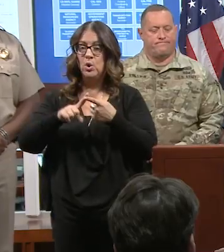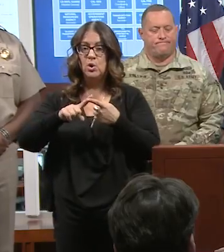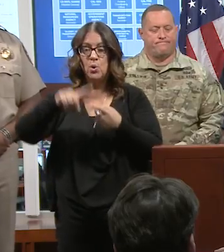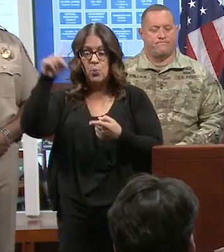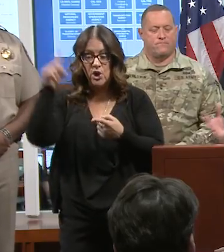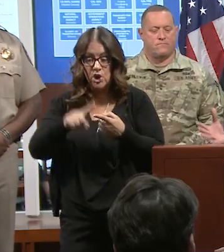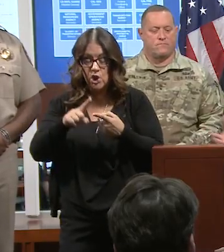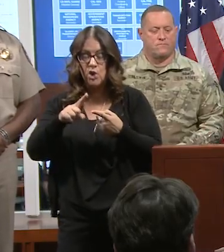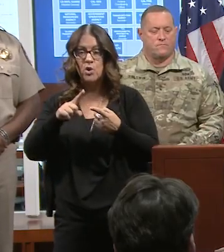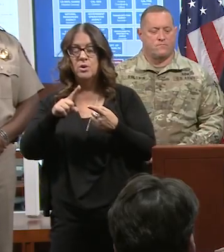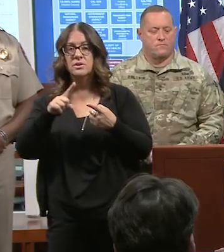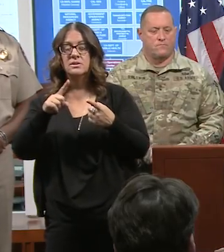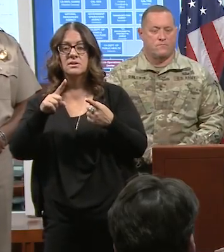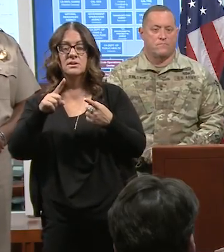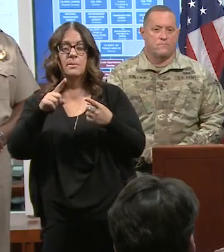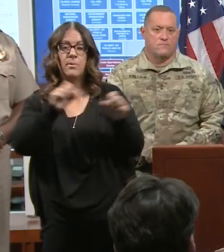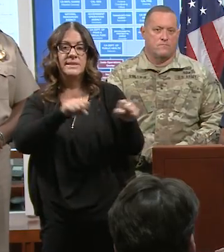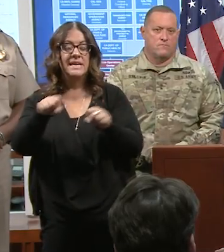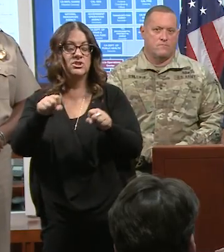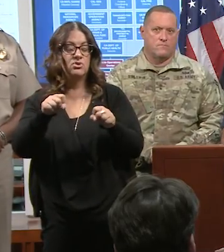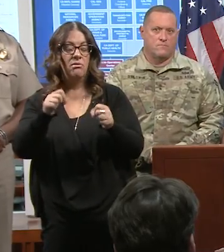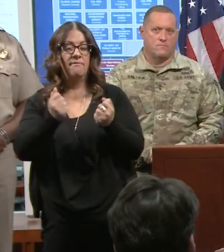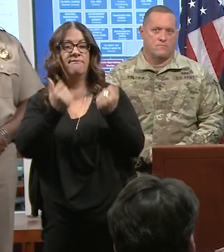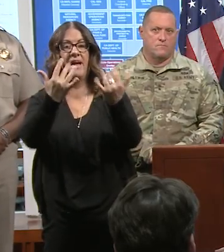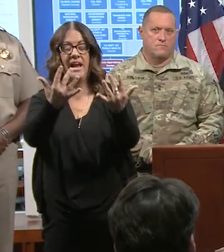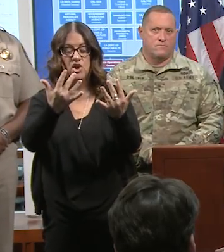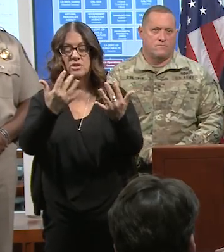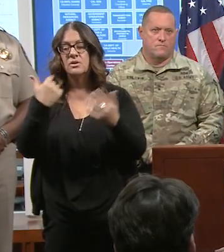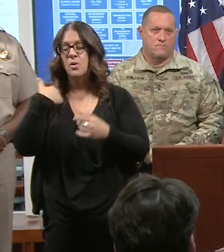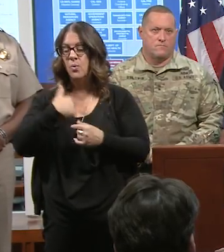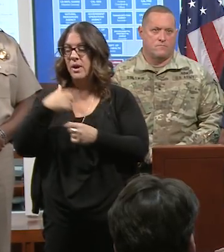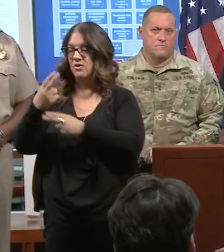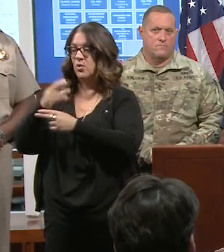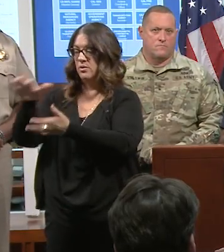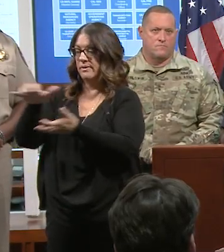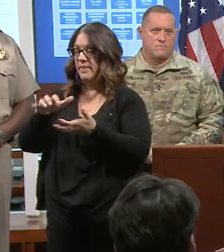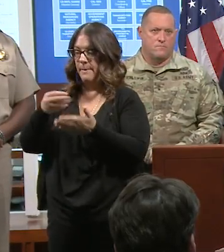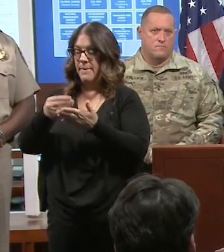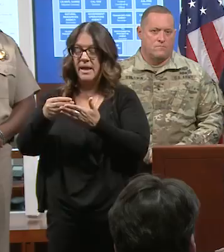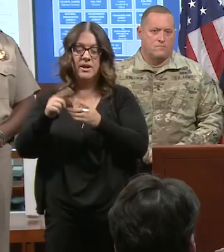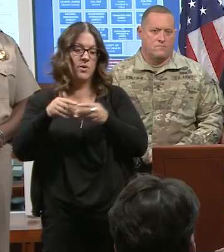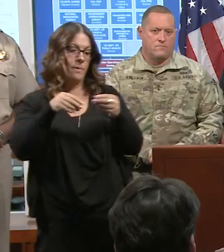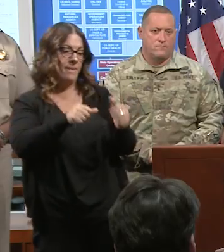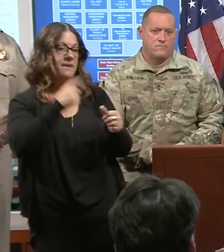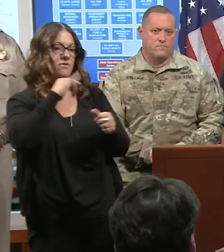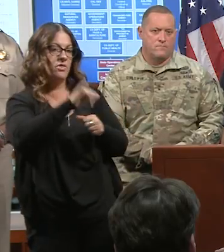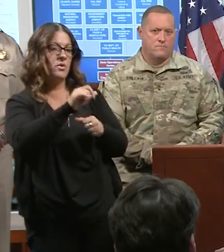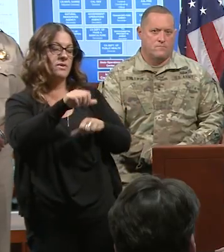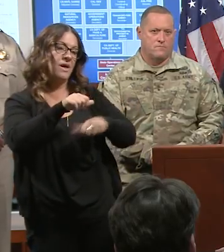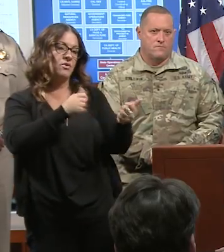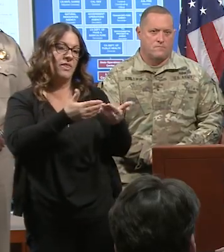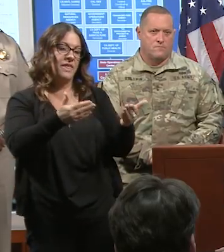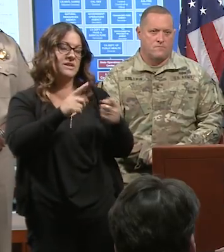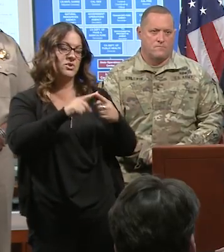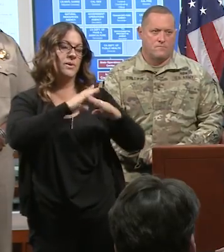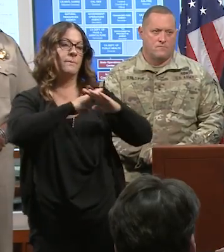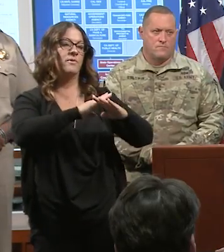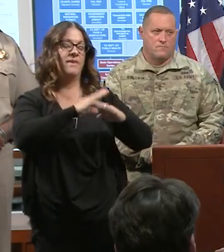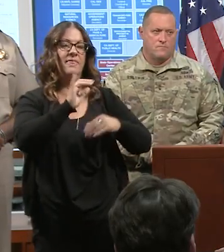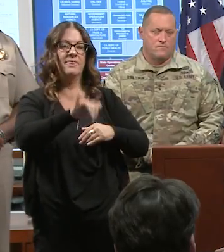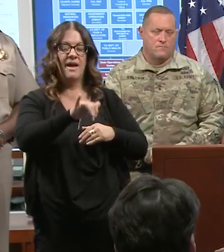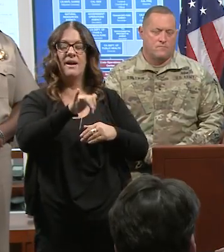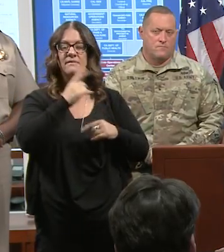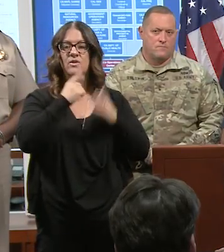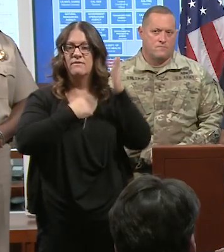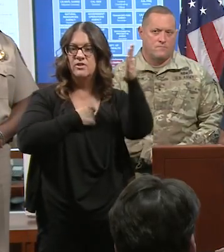gets impacted because they have to shift that money into fire protection. While that is not directly impacting these fires because these are